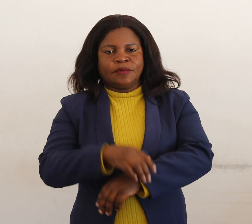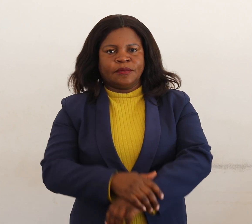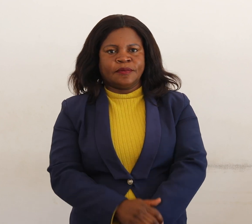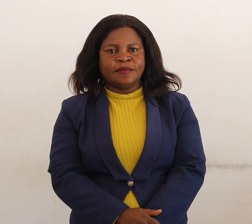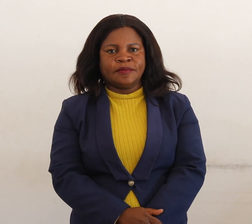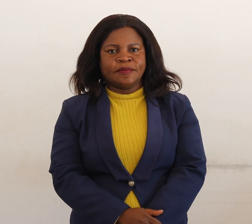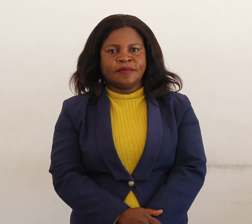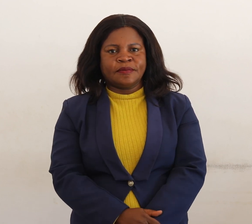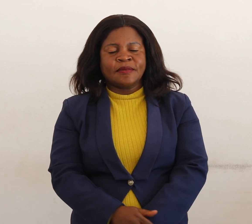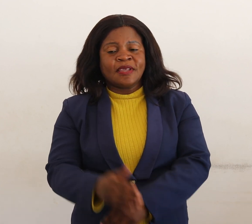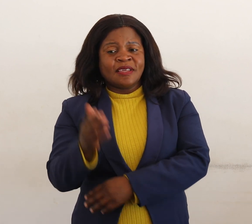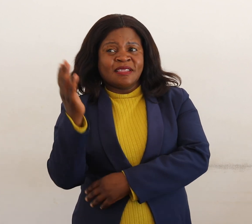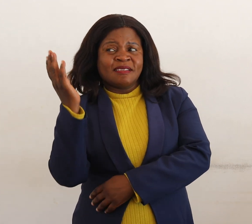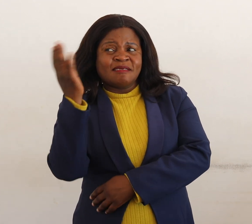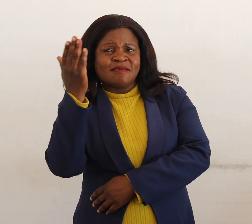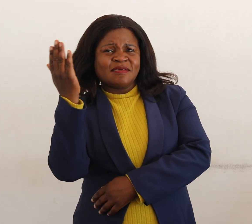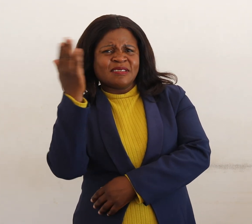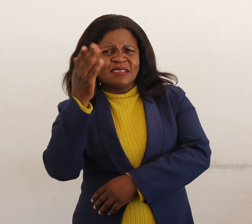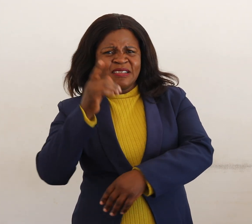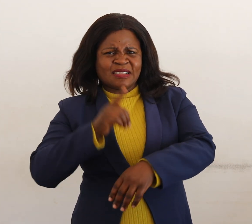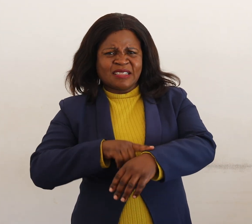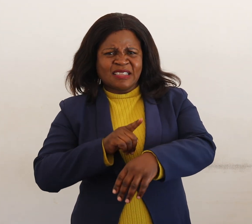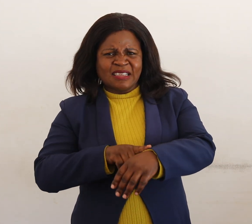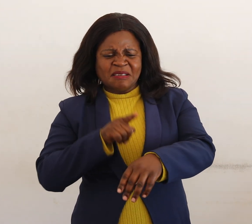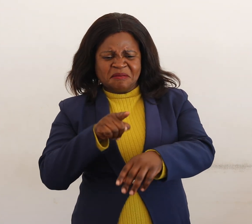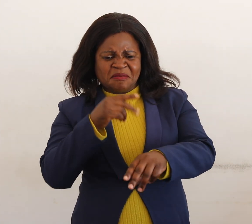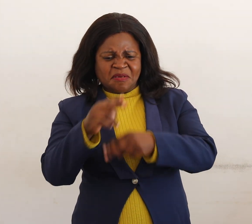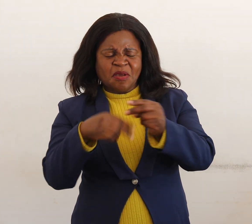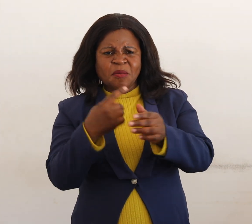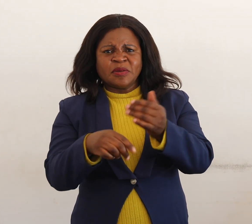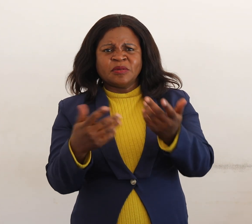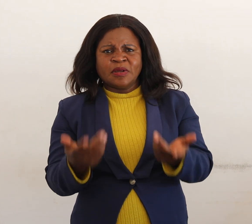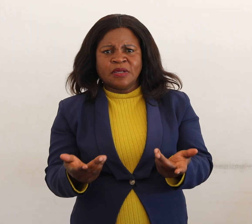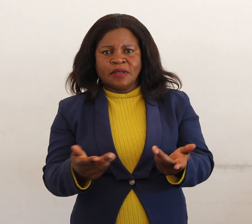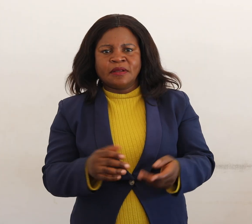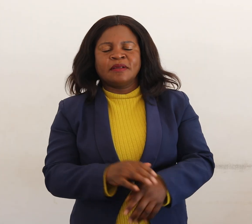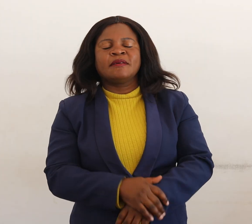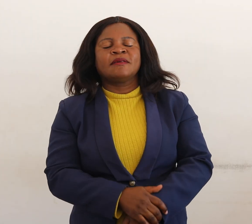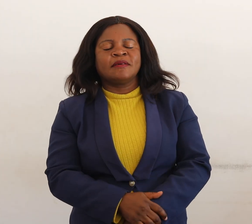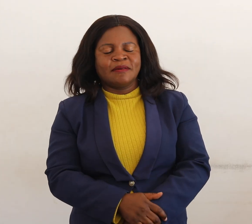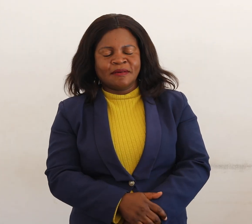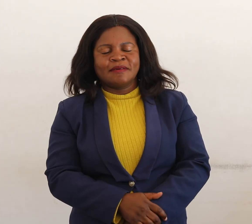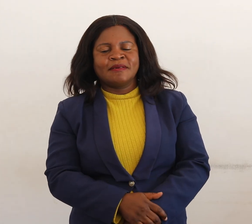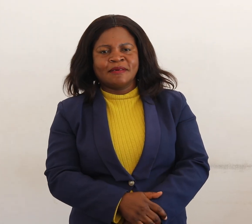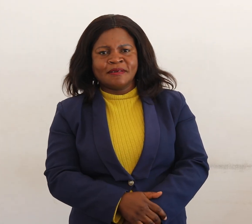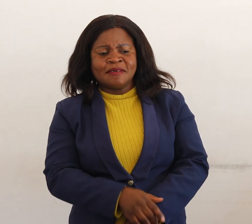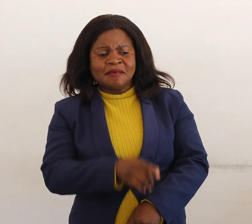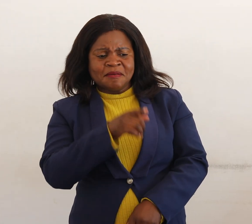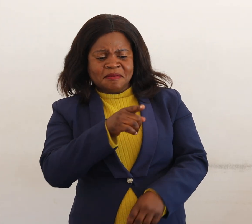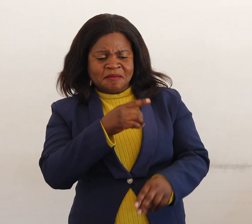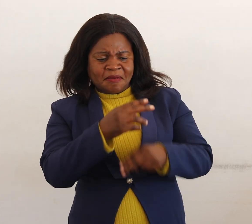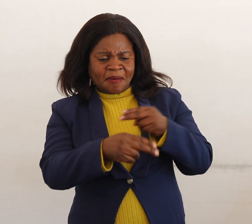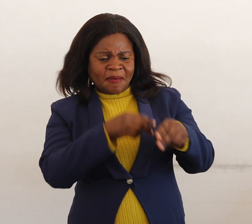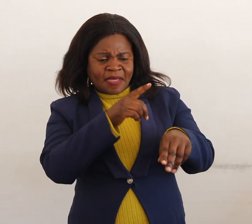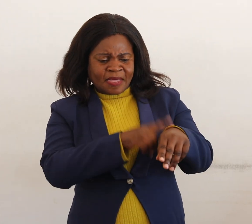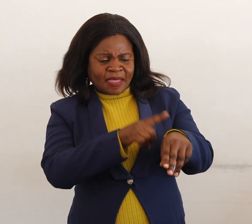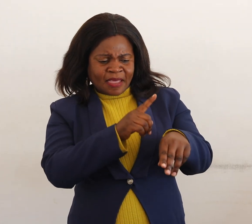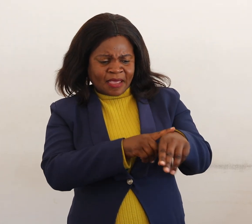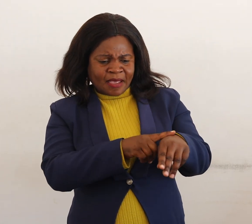A campaign period means the time that starts after nominations close and end on the day before